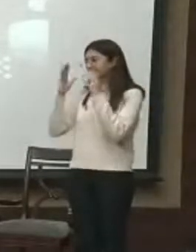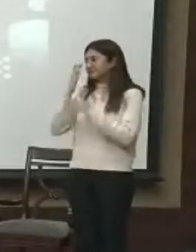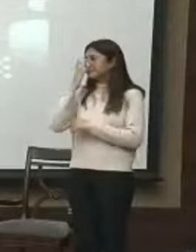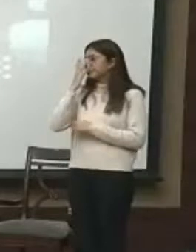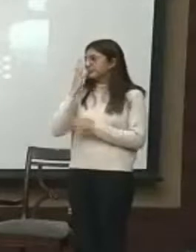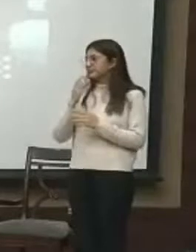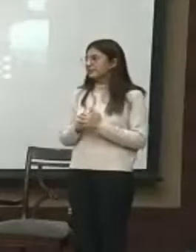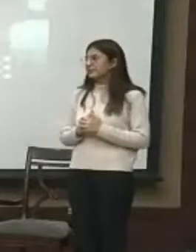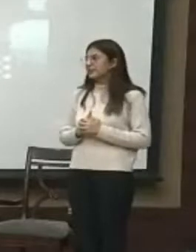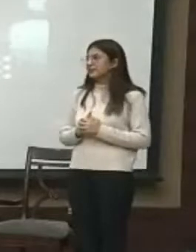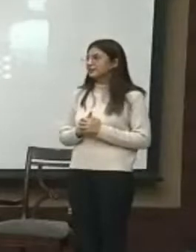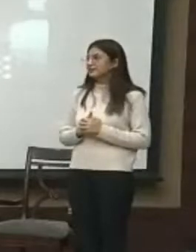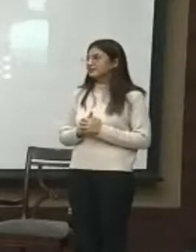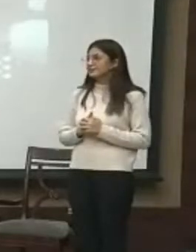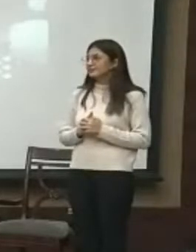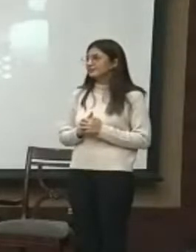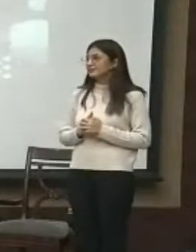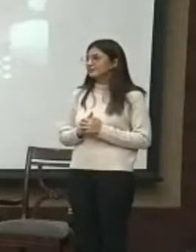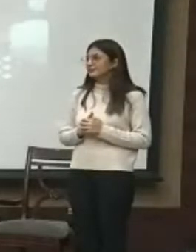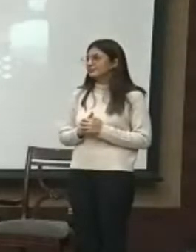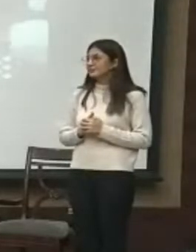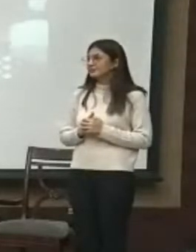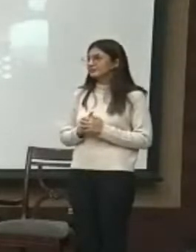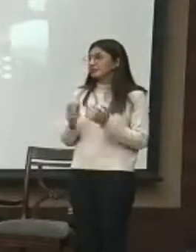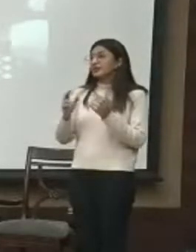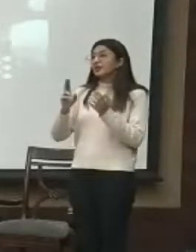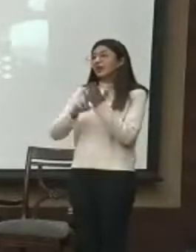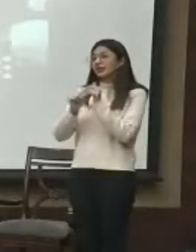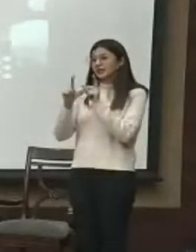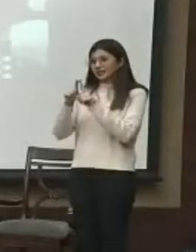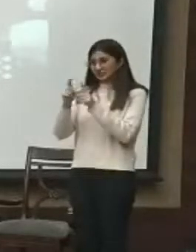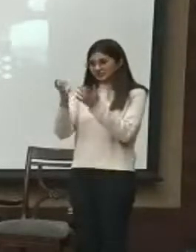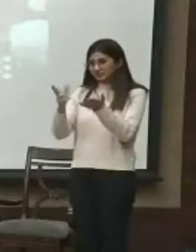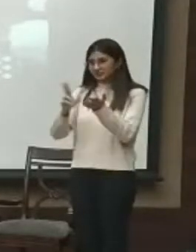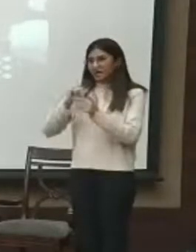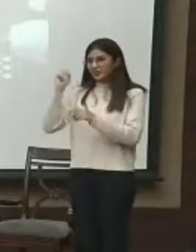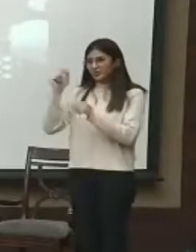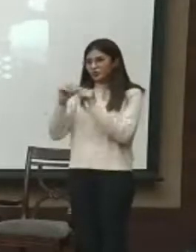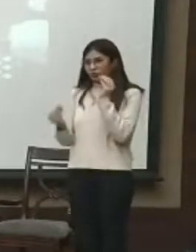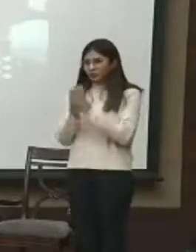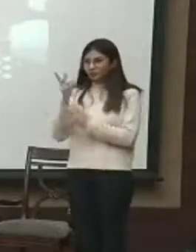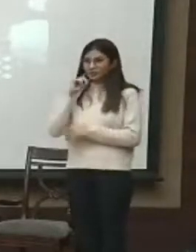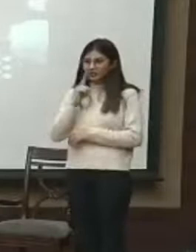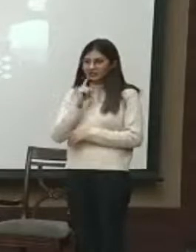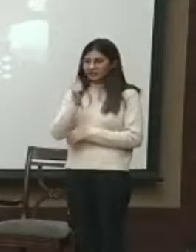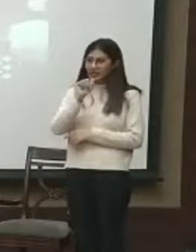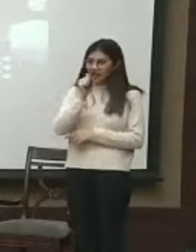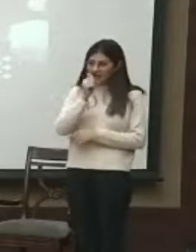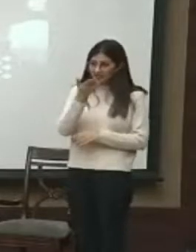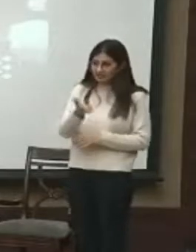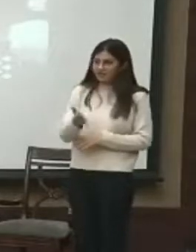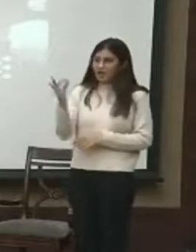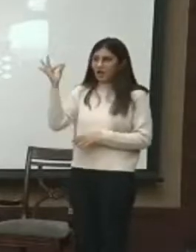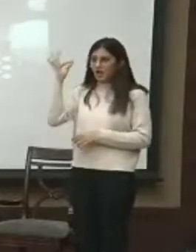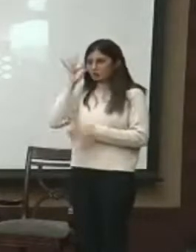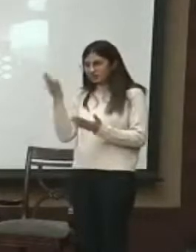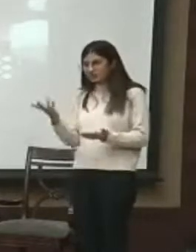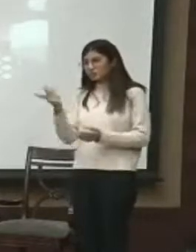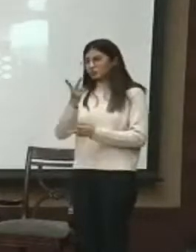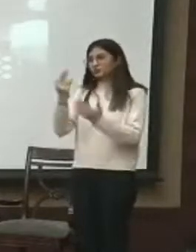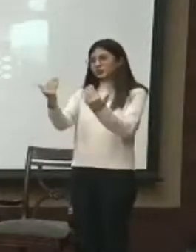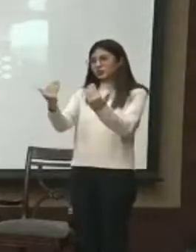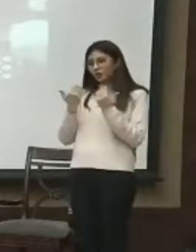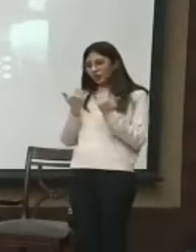The National Association of the Deaf, and Narayan ji, Anuj ji, for your